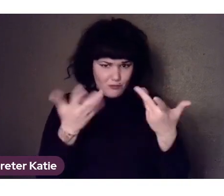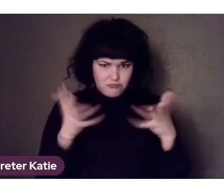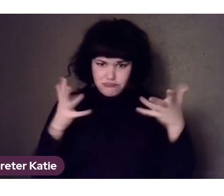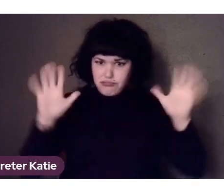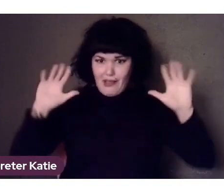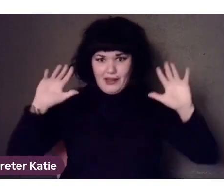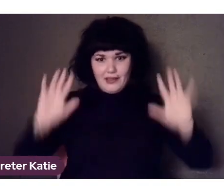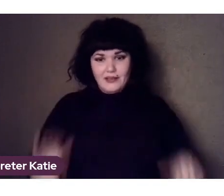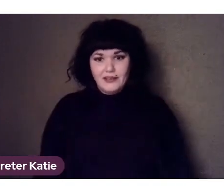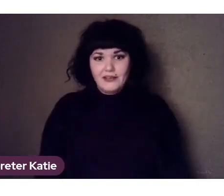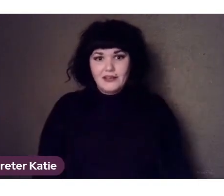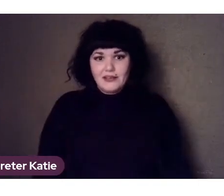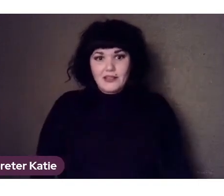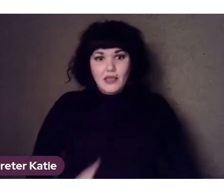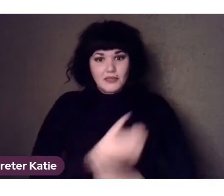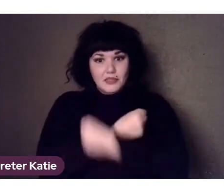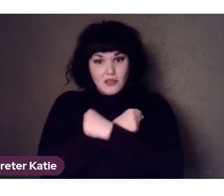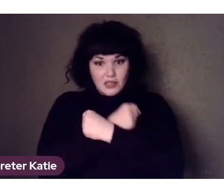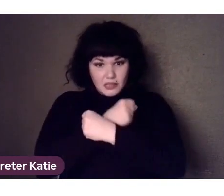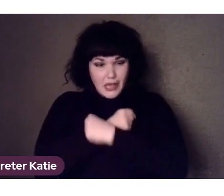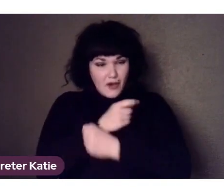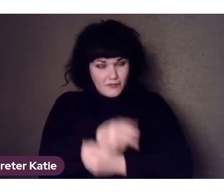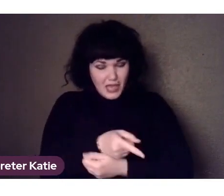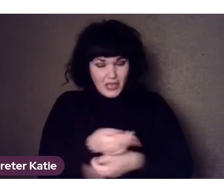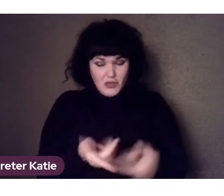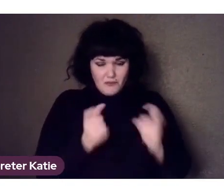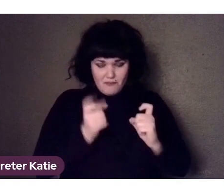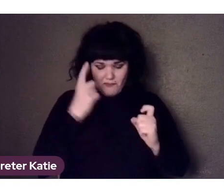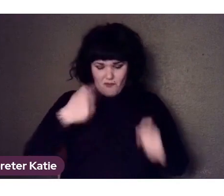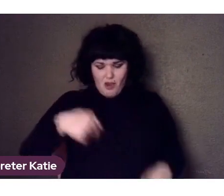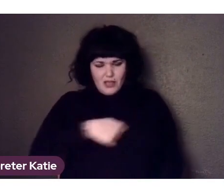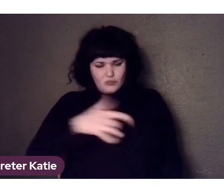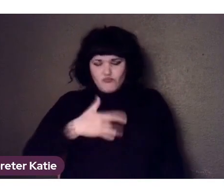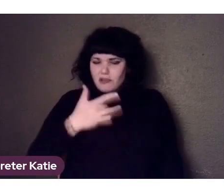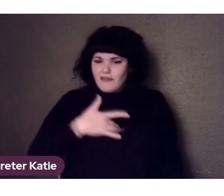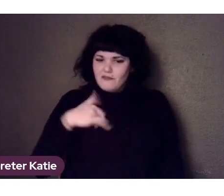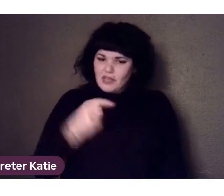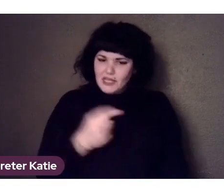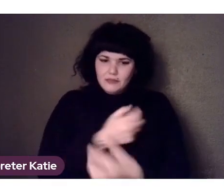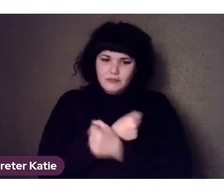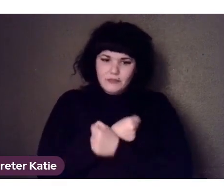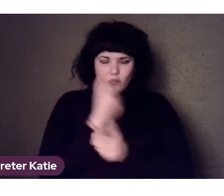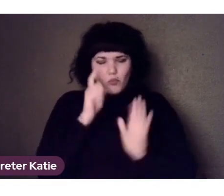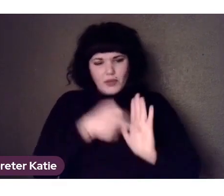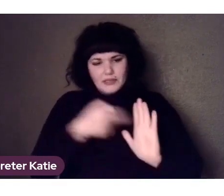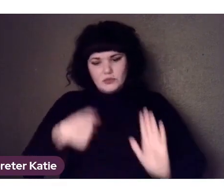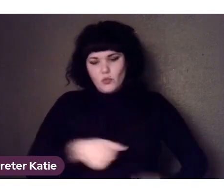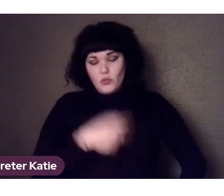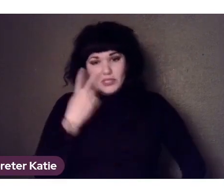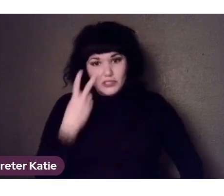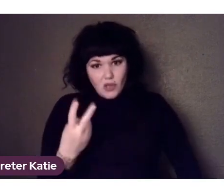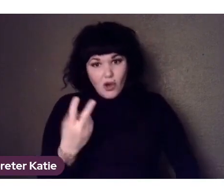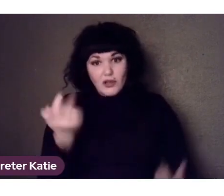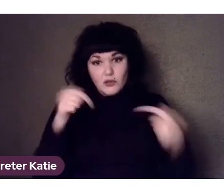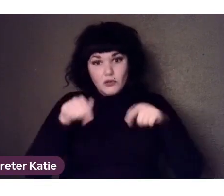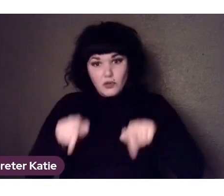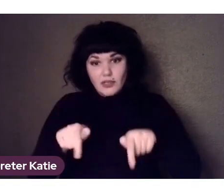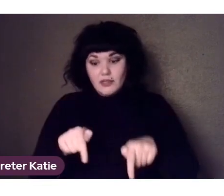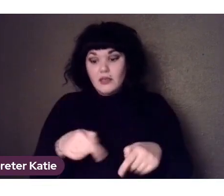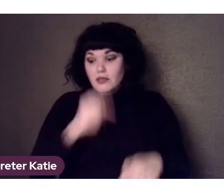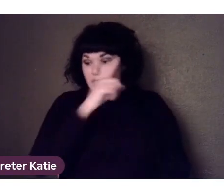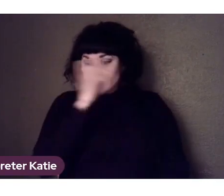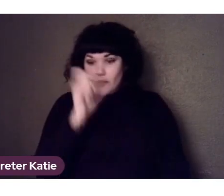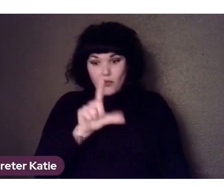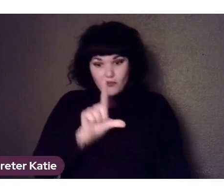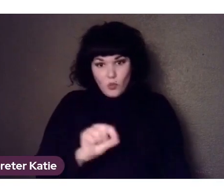love that you feel for us is already felt like and witnessed. And we saw it in the summer of 2020 in Freedom